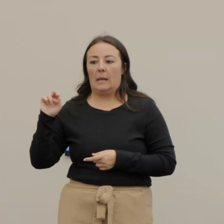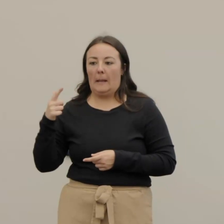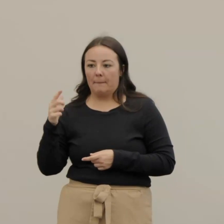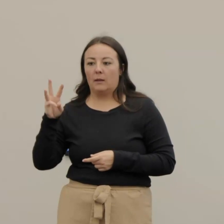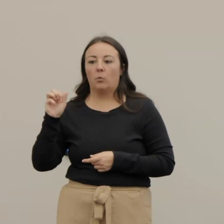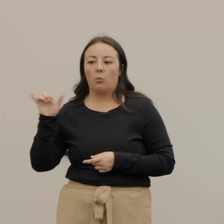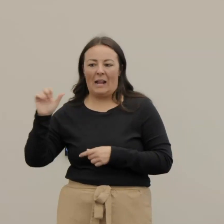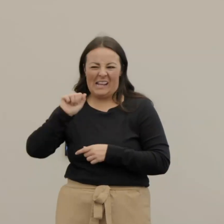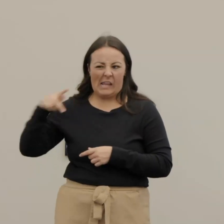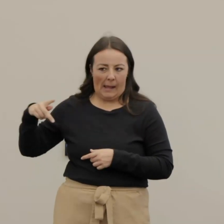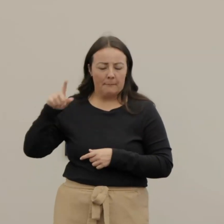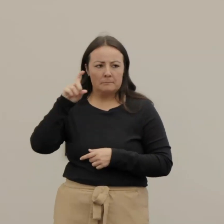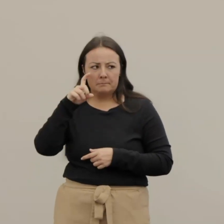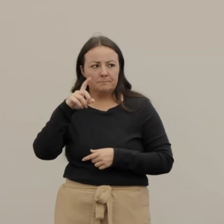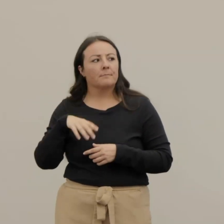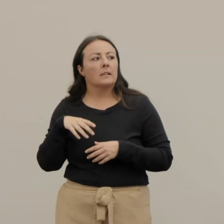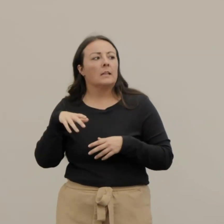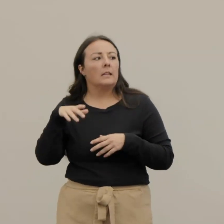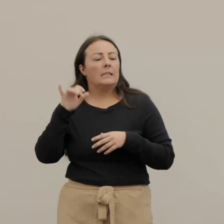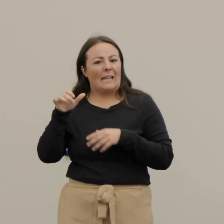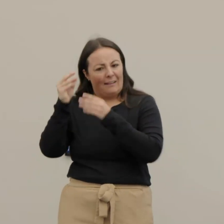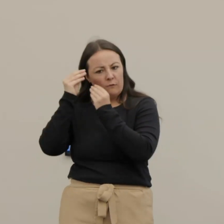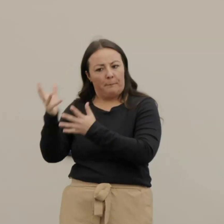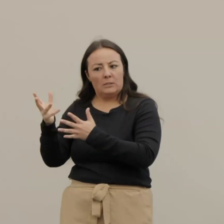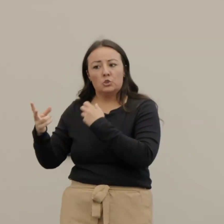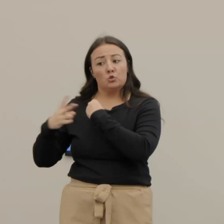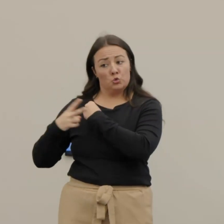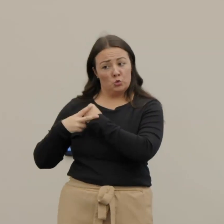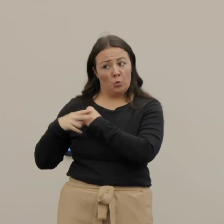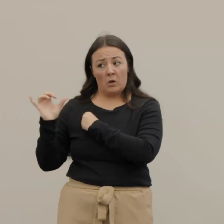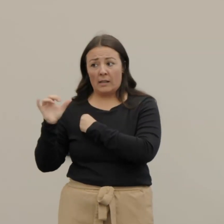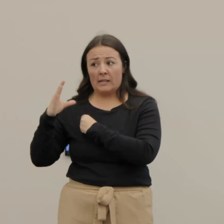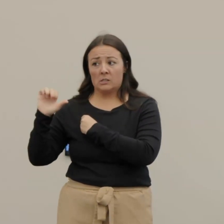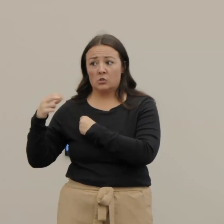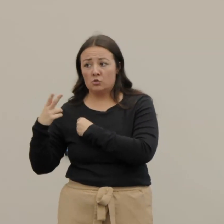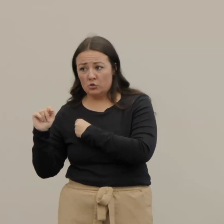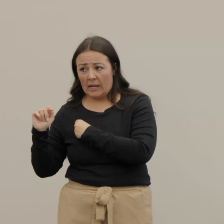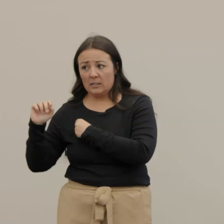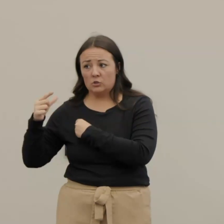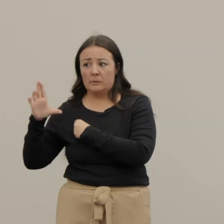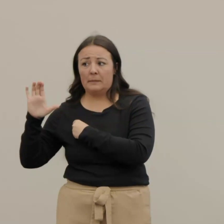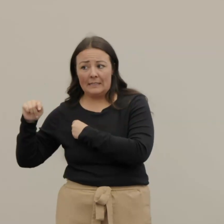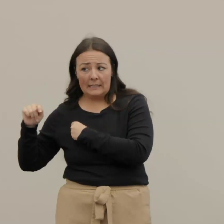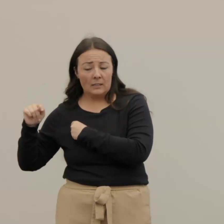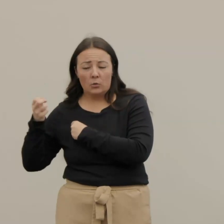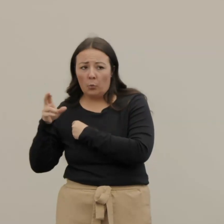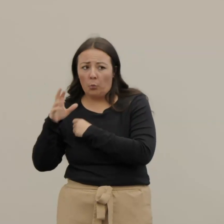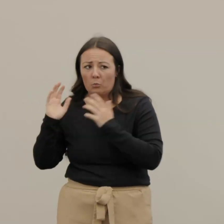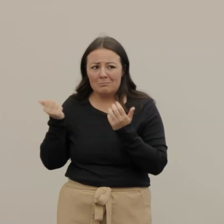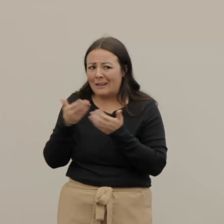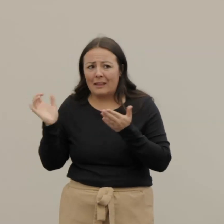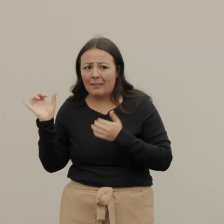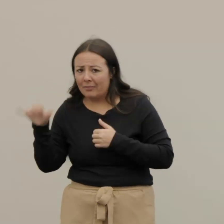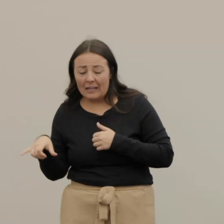know if the information that you input into it is stored like a Chat GPT or any of the AI tools like that? I don't